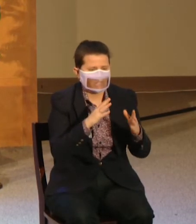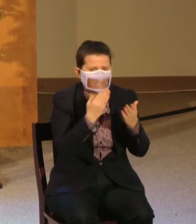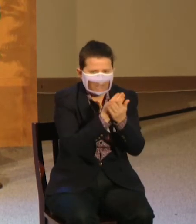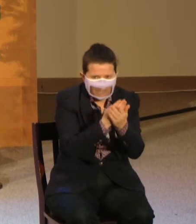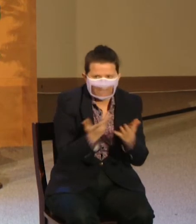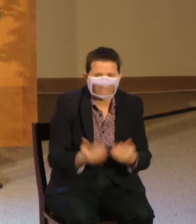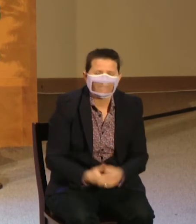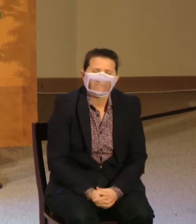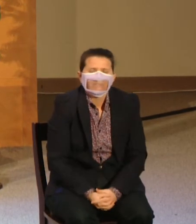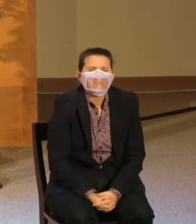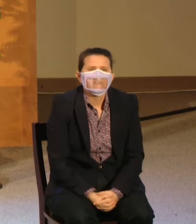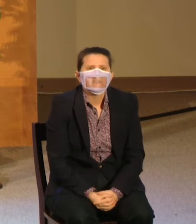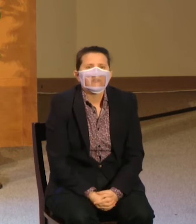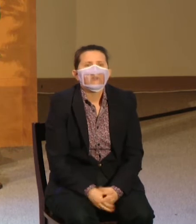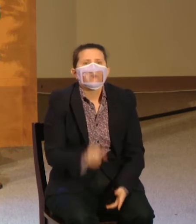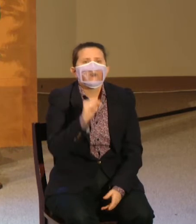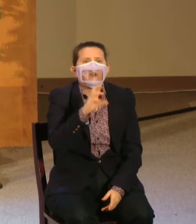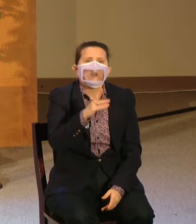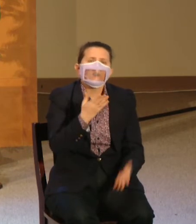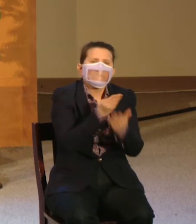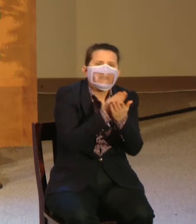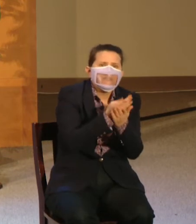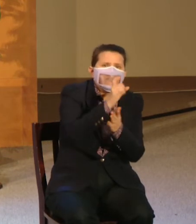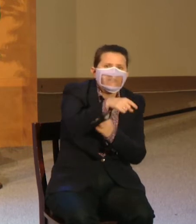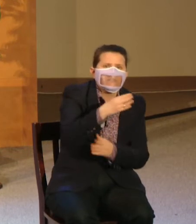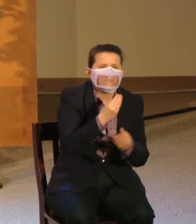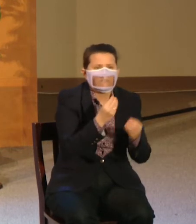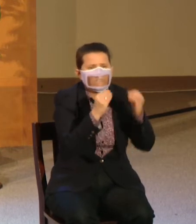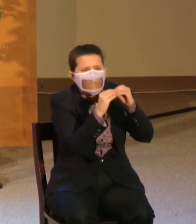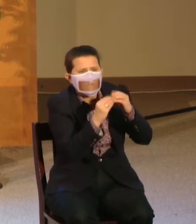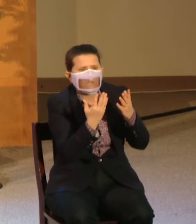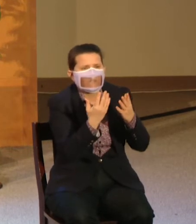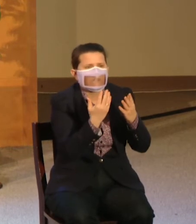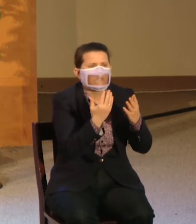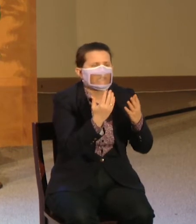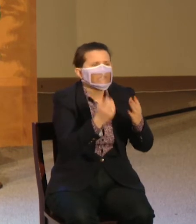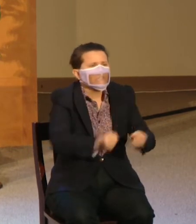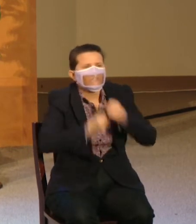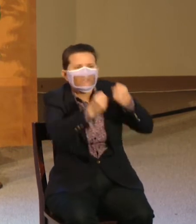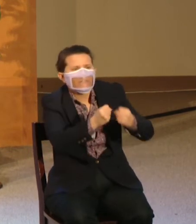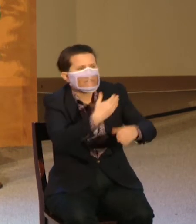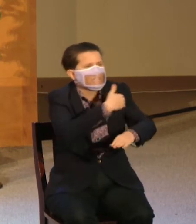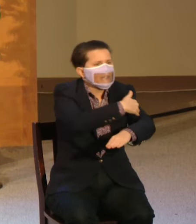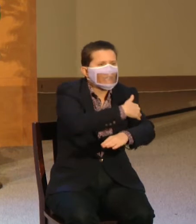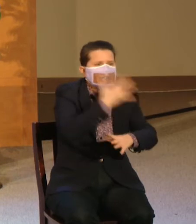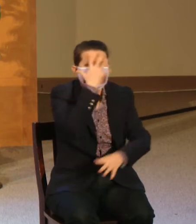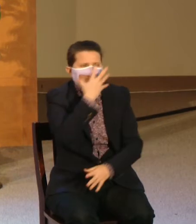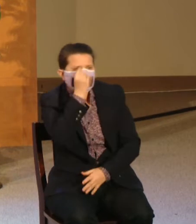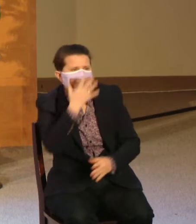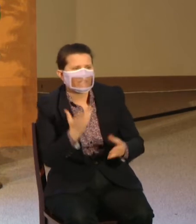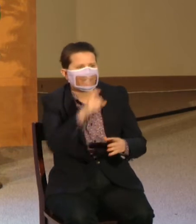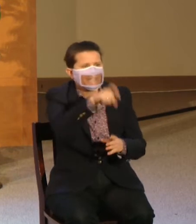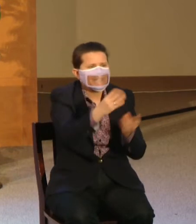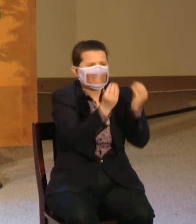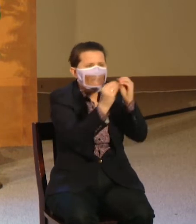Or how about, I need more money, I need more strength, more power, more beauty, whatever it is that we think we need, which means